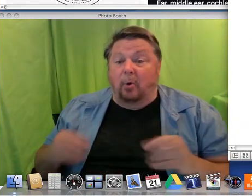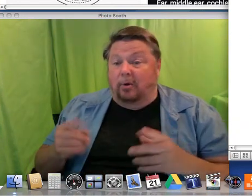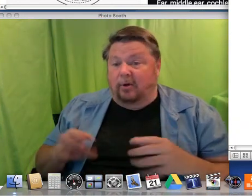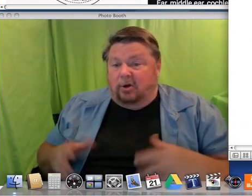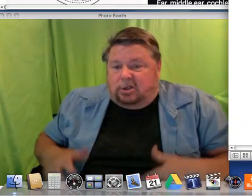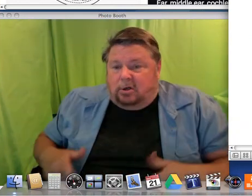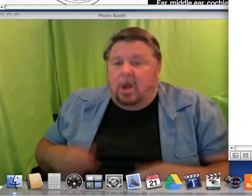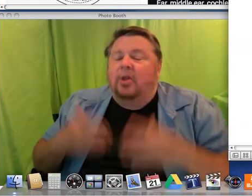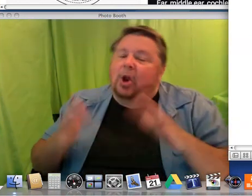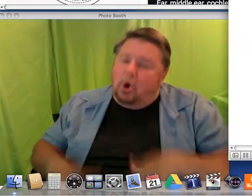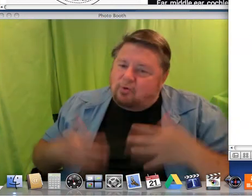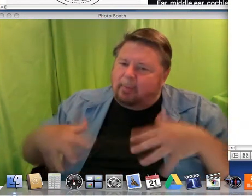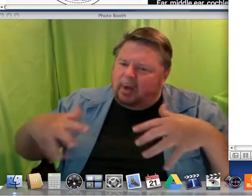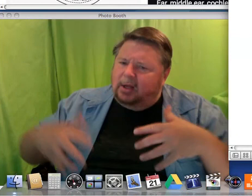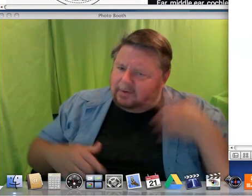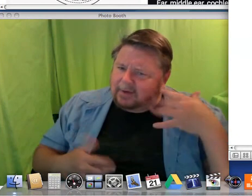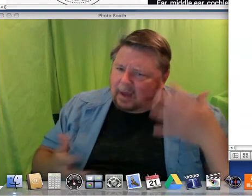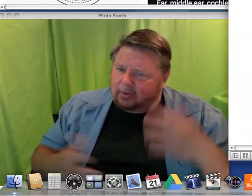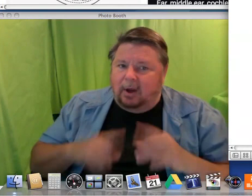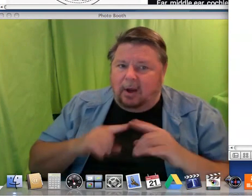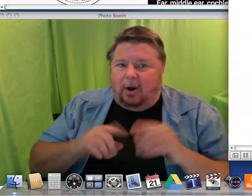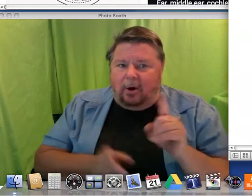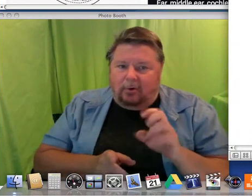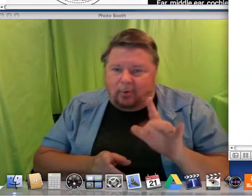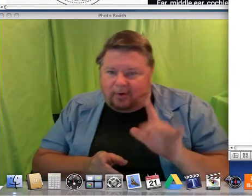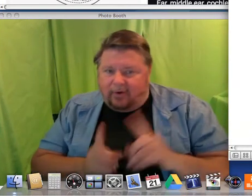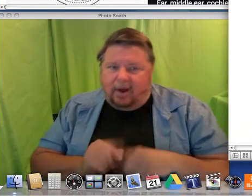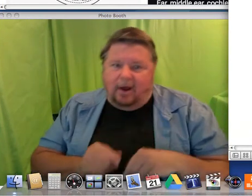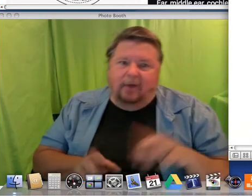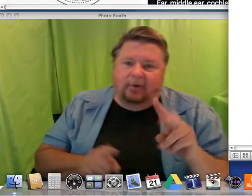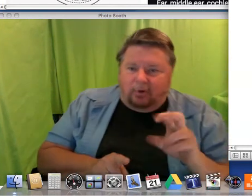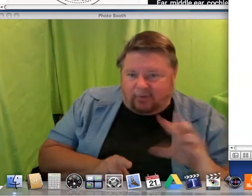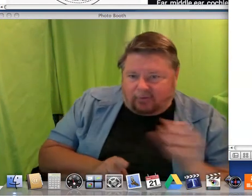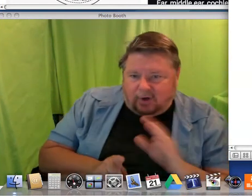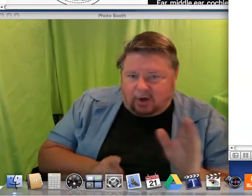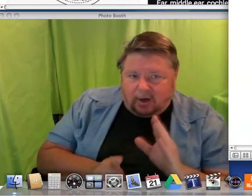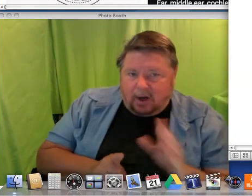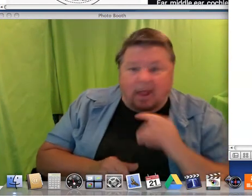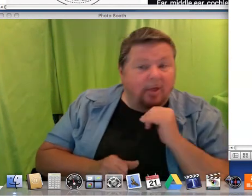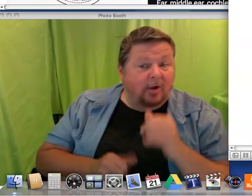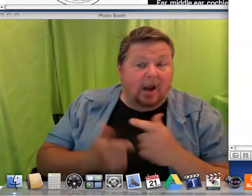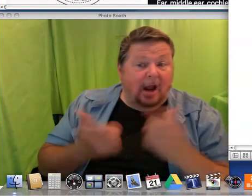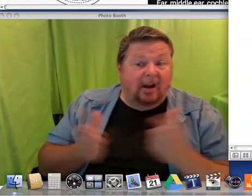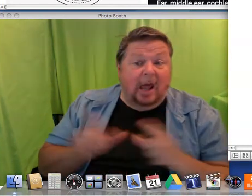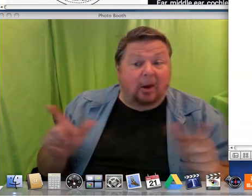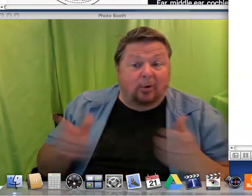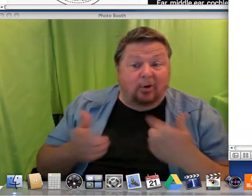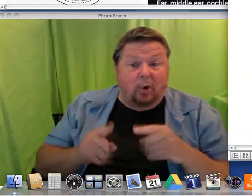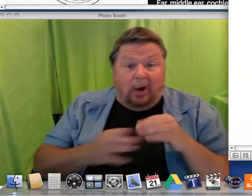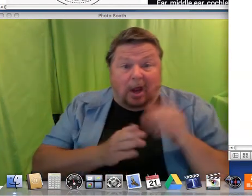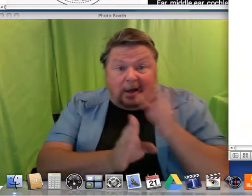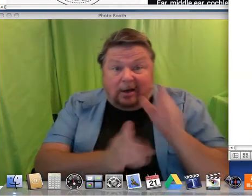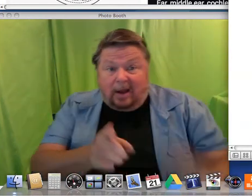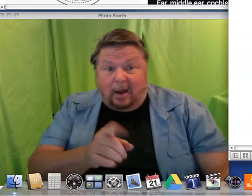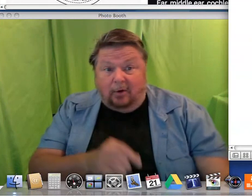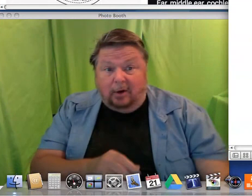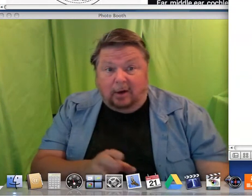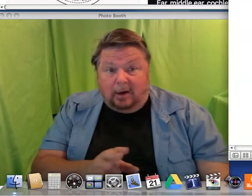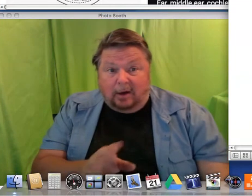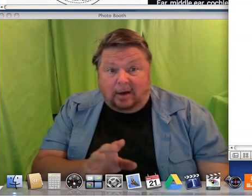Or the low rumbling sounds are 125, 250. There's not a lot of language going on